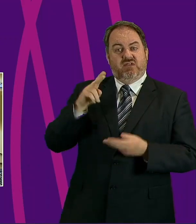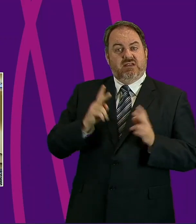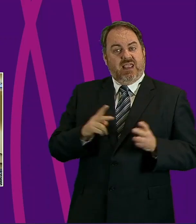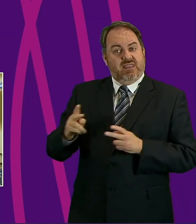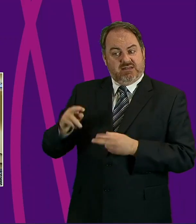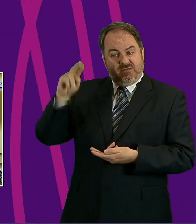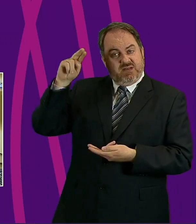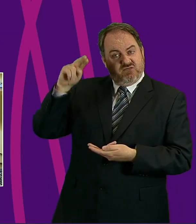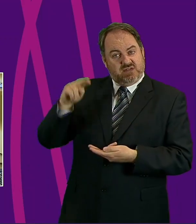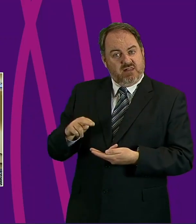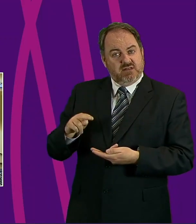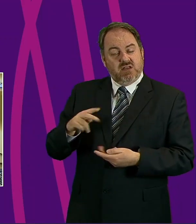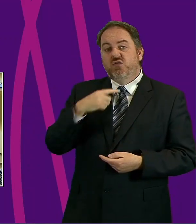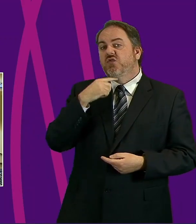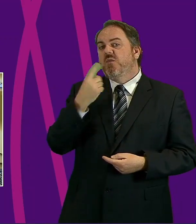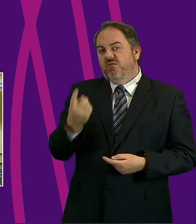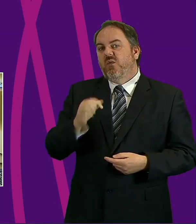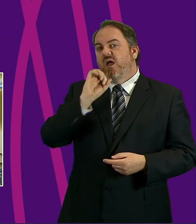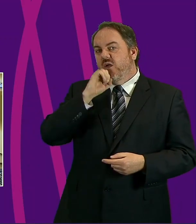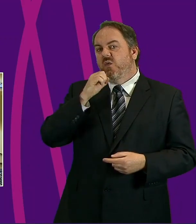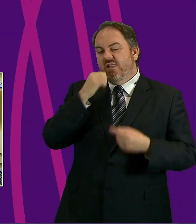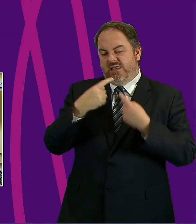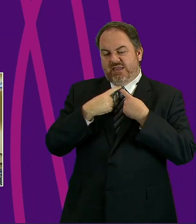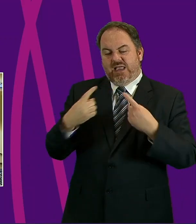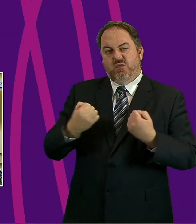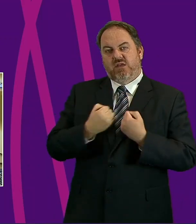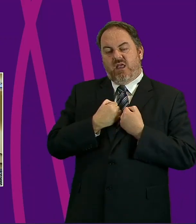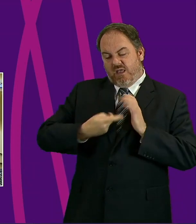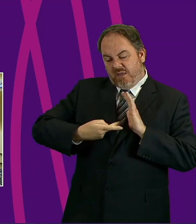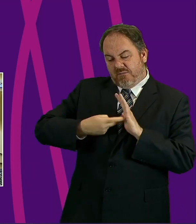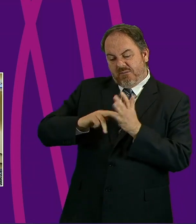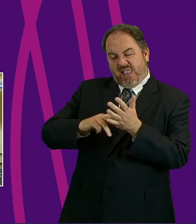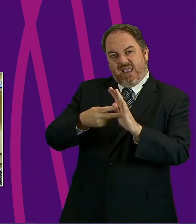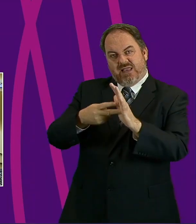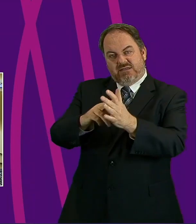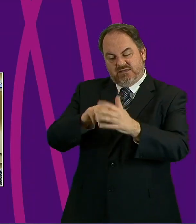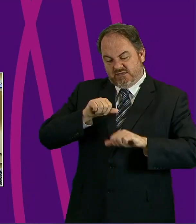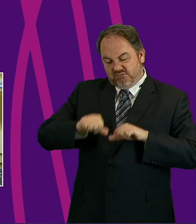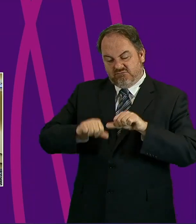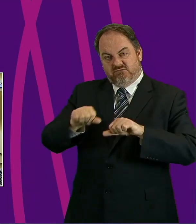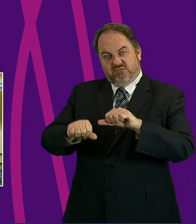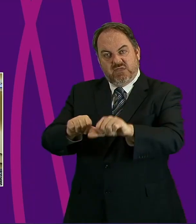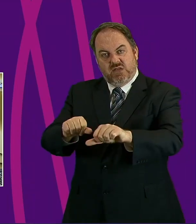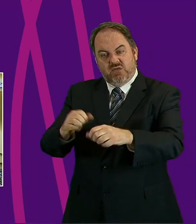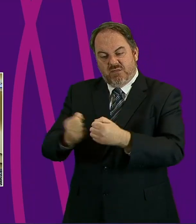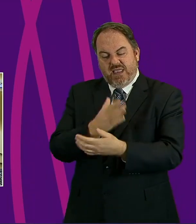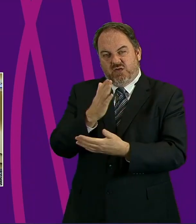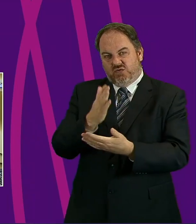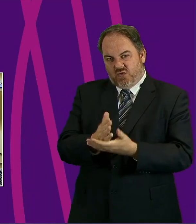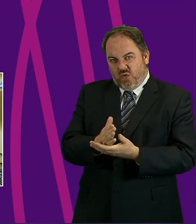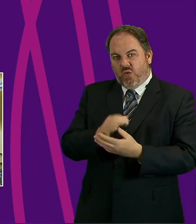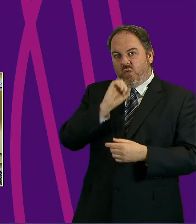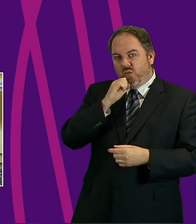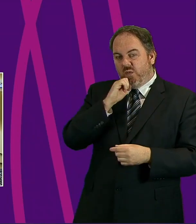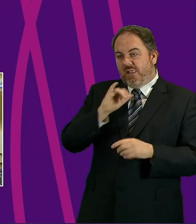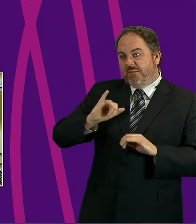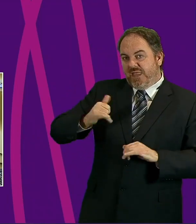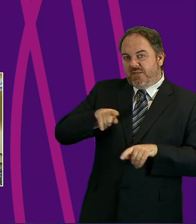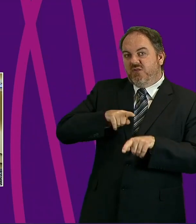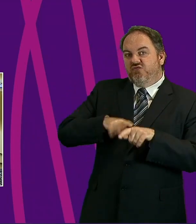Tomorrow I'll make a statement and publish a route map about the steps we take and the order in which we might take them to carefully and cautiously return to some form